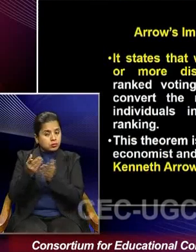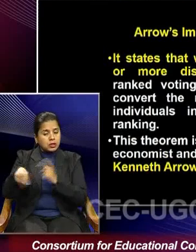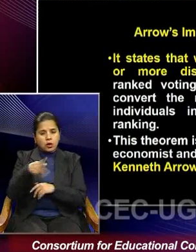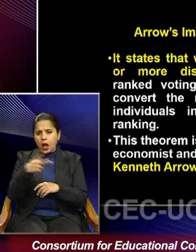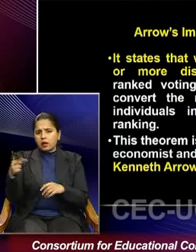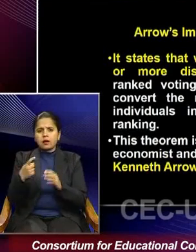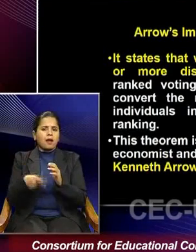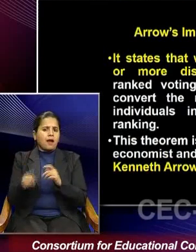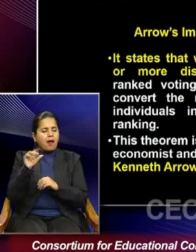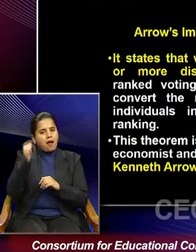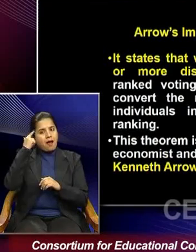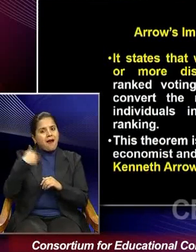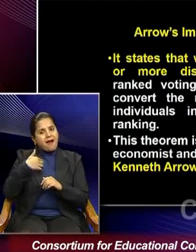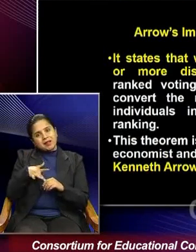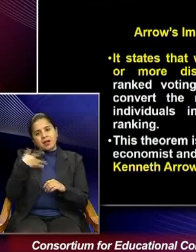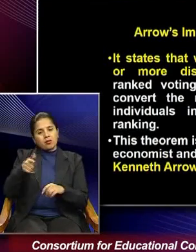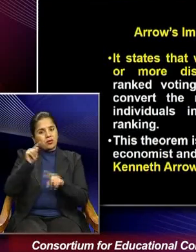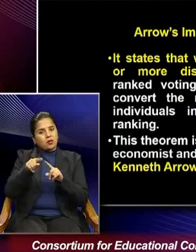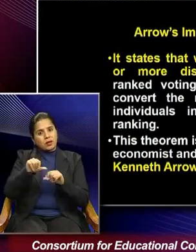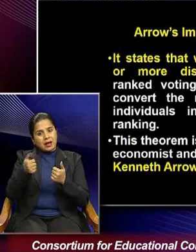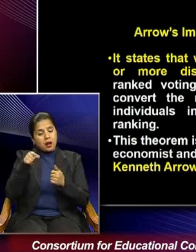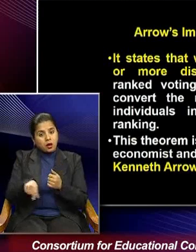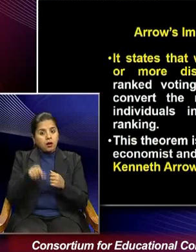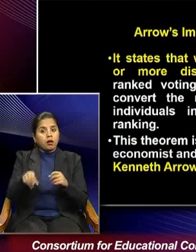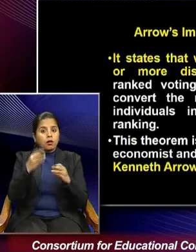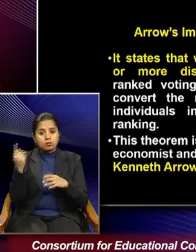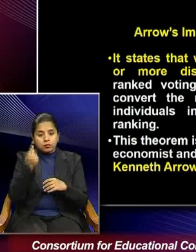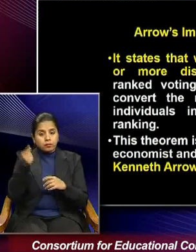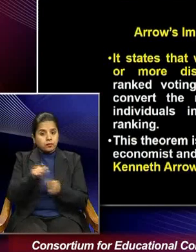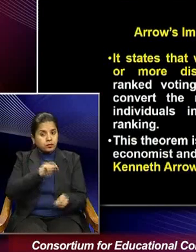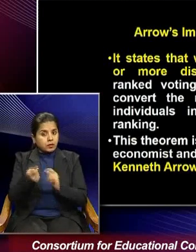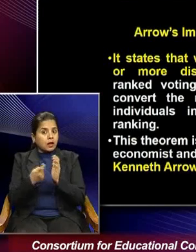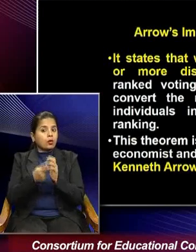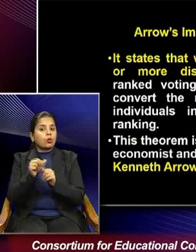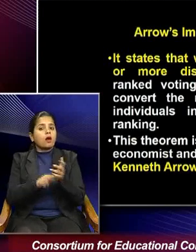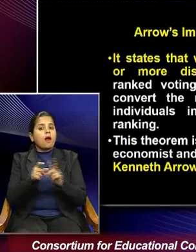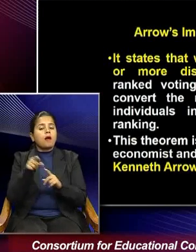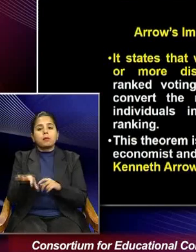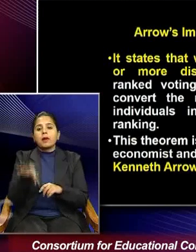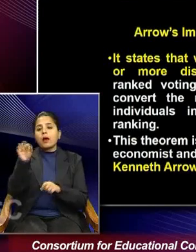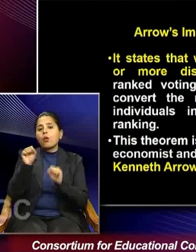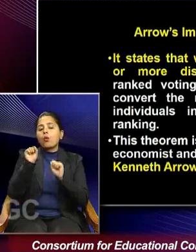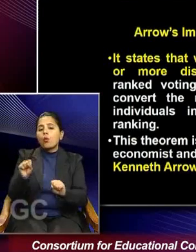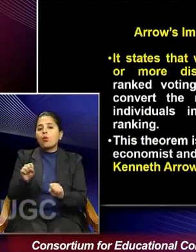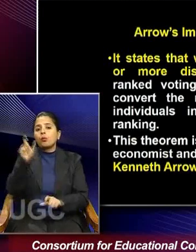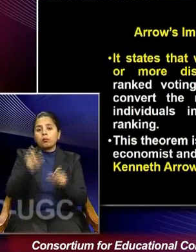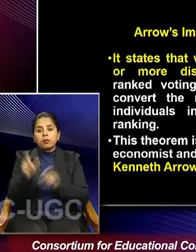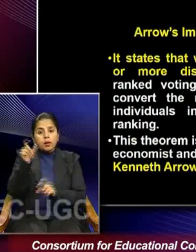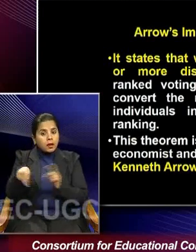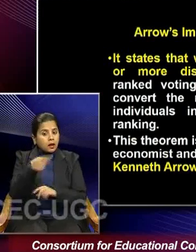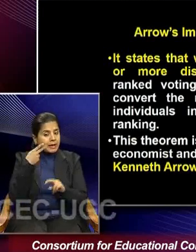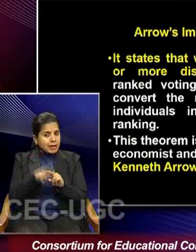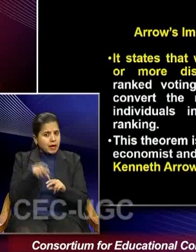ranked voting electoral system can convert ranked preferences of individuals into